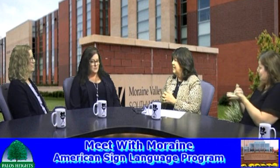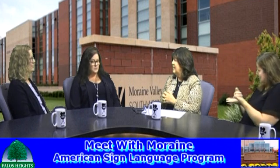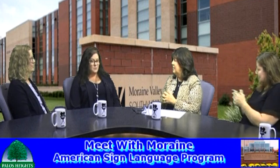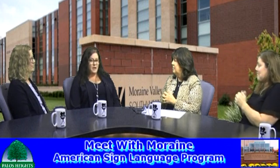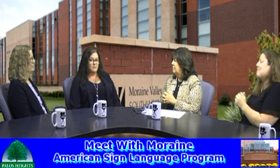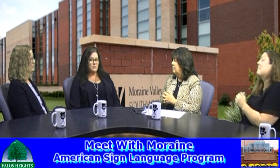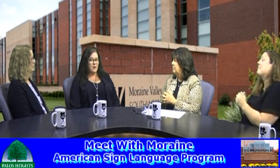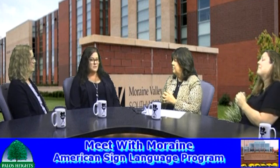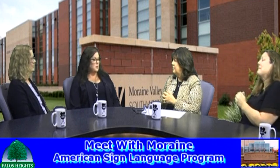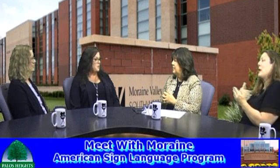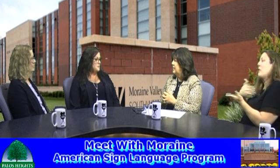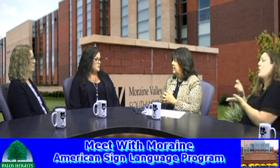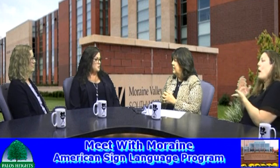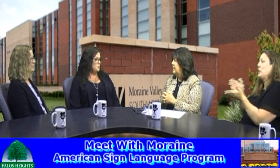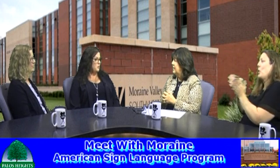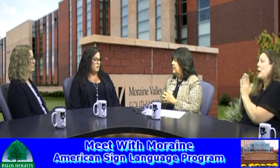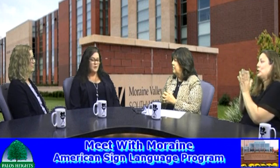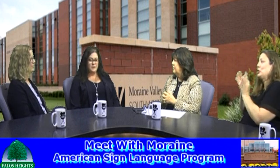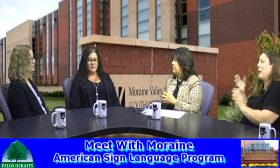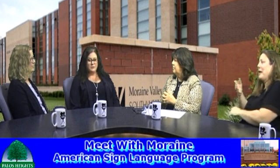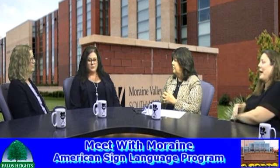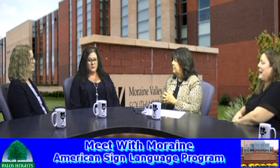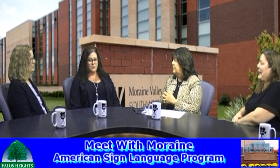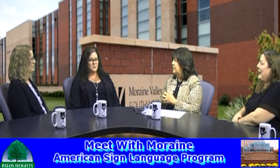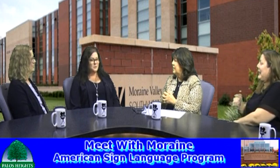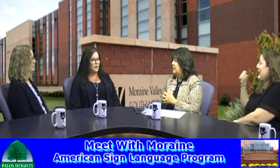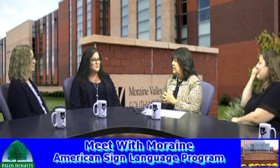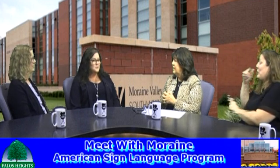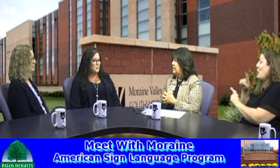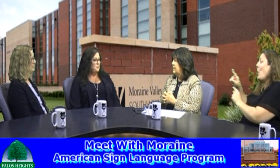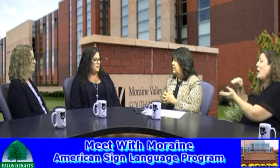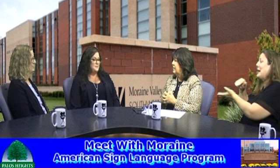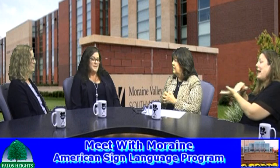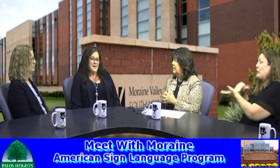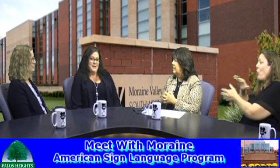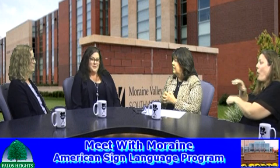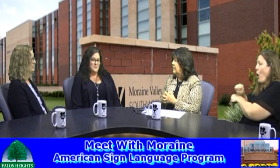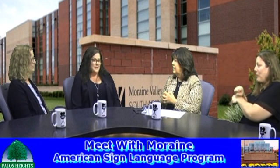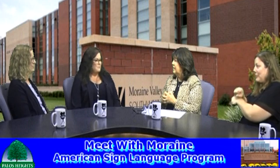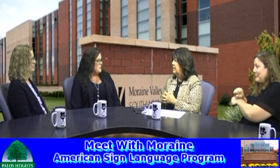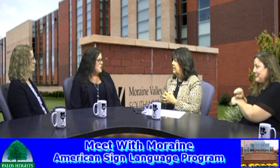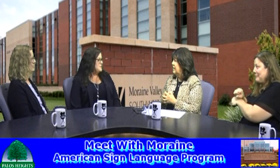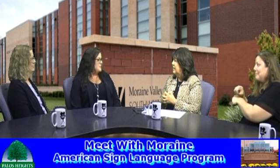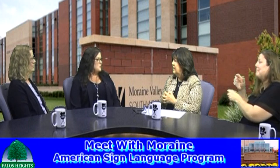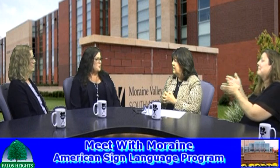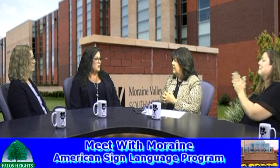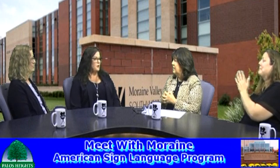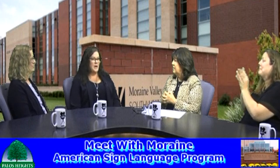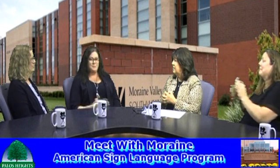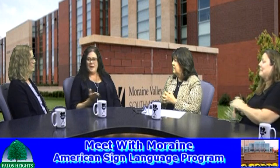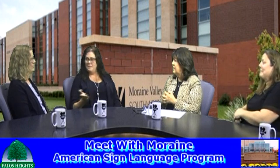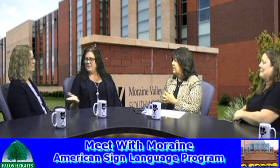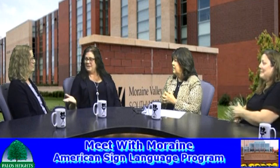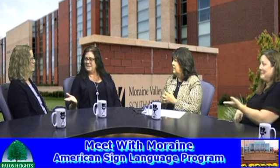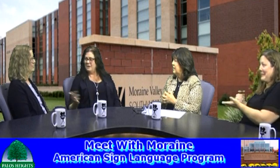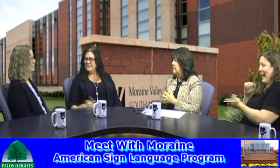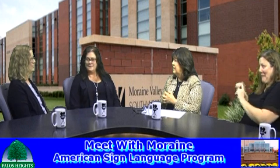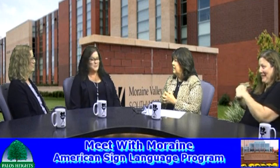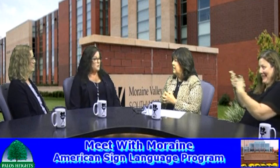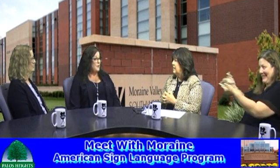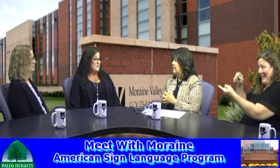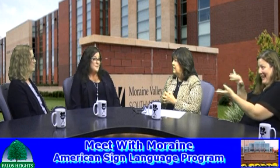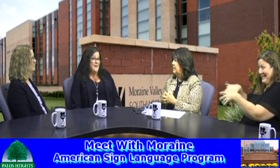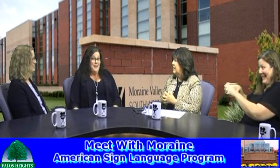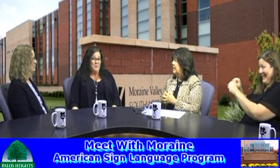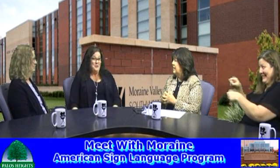Yeah. you have the right to request an interpreter. If you're going to a doctor's appointment, you can request an interpreter. I'm going to let Terry